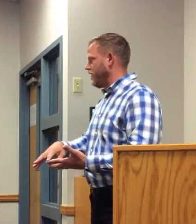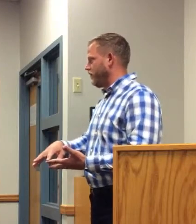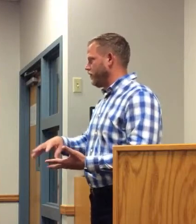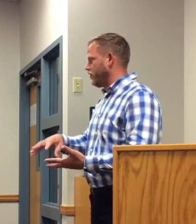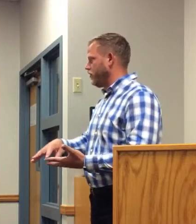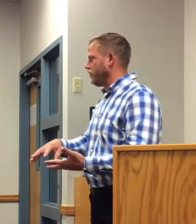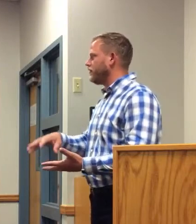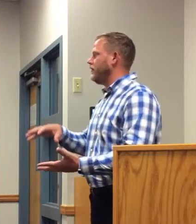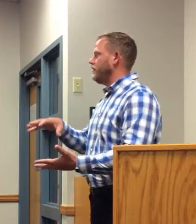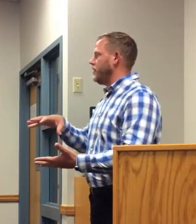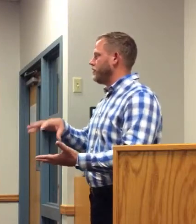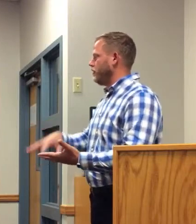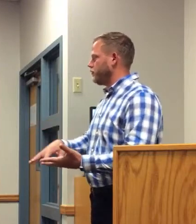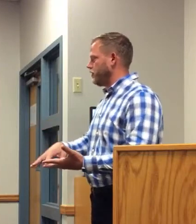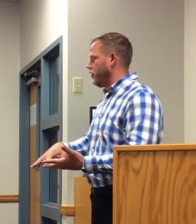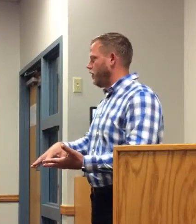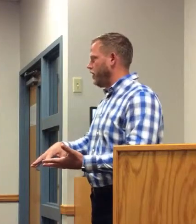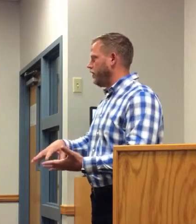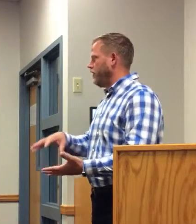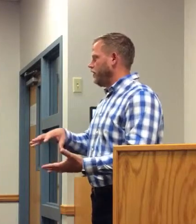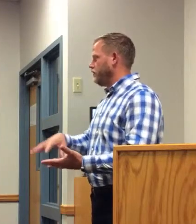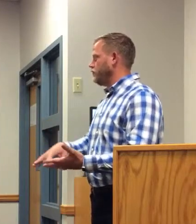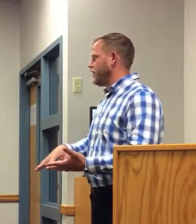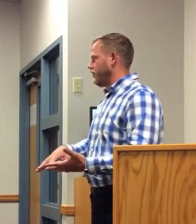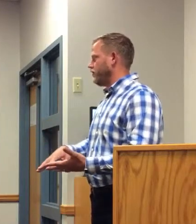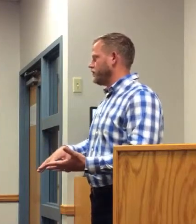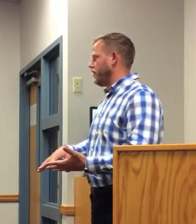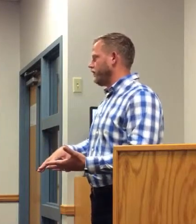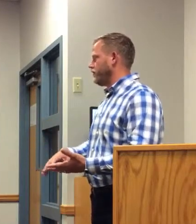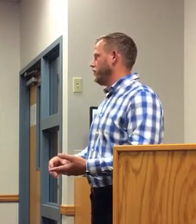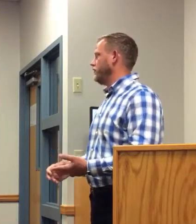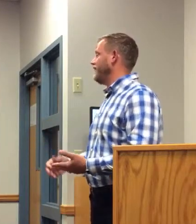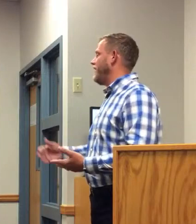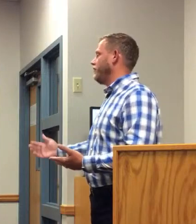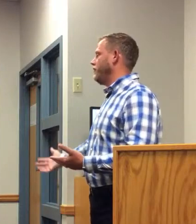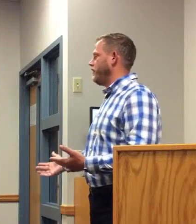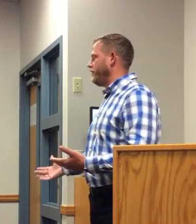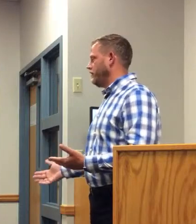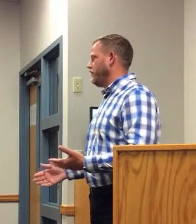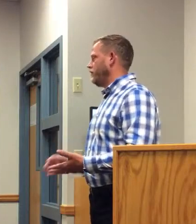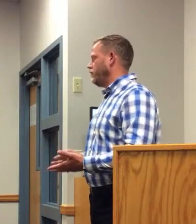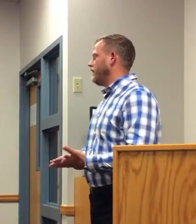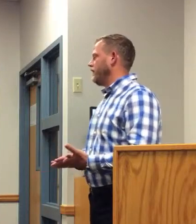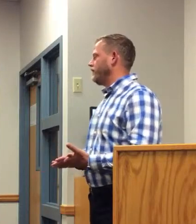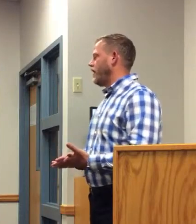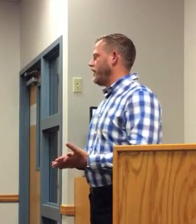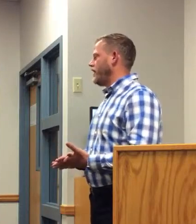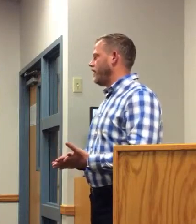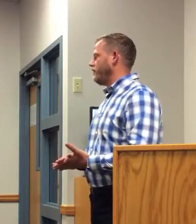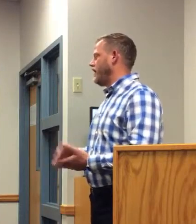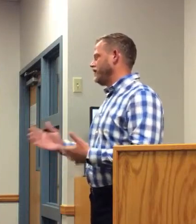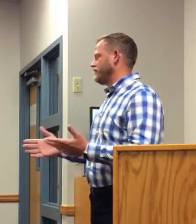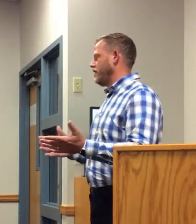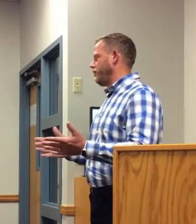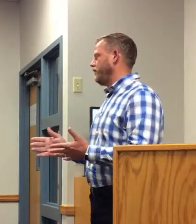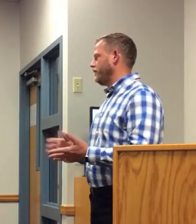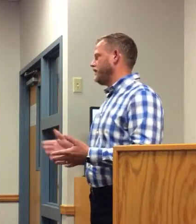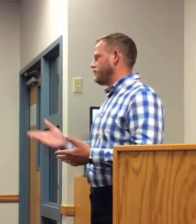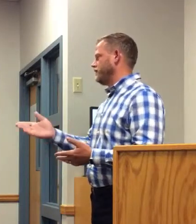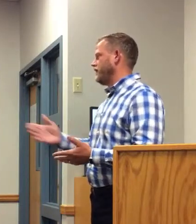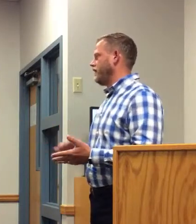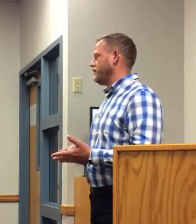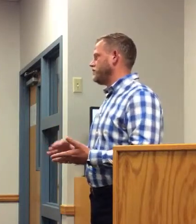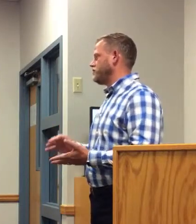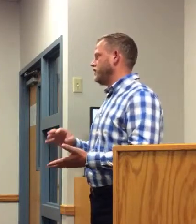and Wednesday for the girls, and the other groups would go on Tuesday and Thursday for the girls, and everybody was getting Friday off. Now, there's a couple